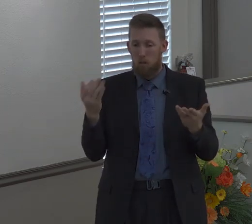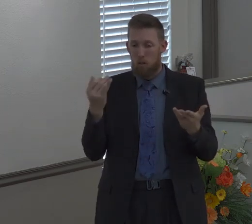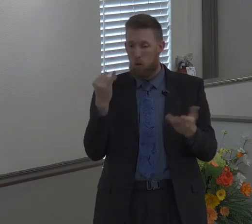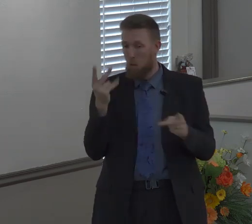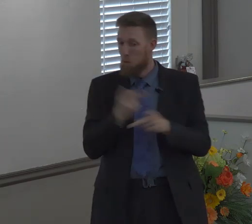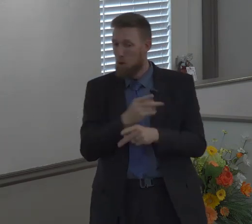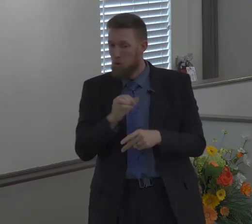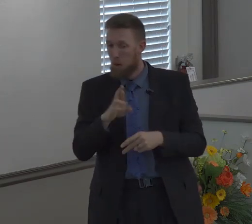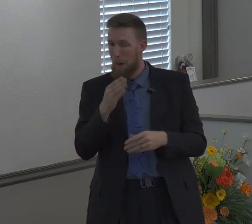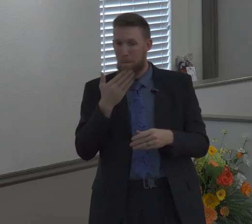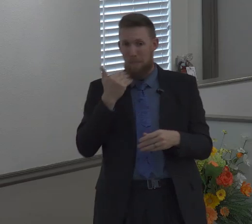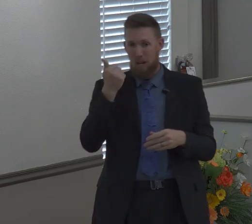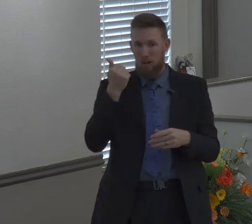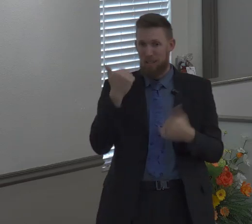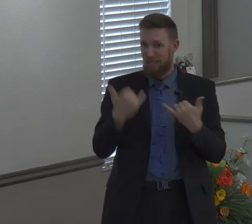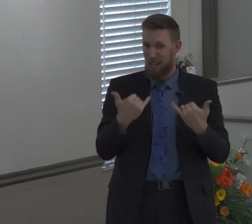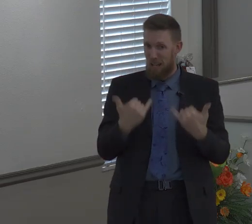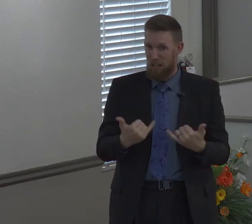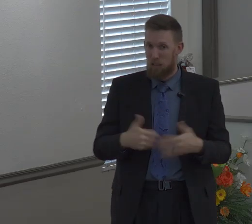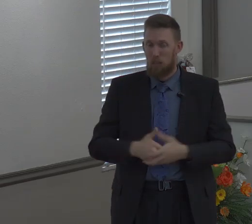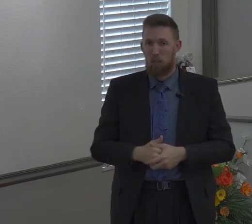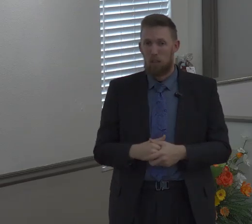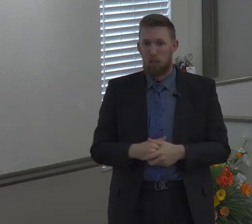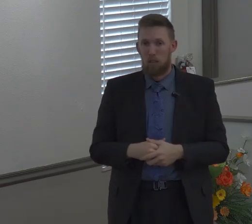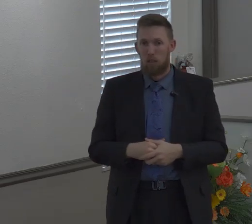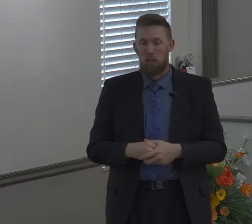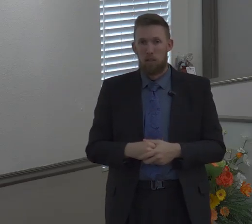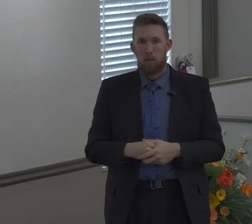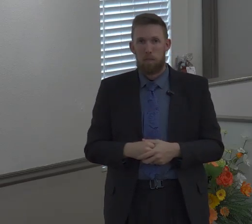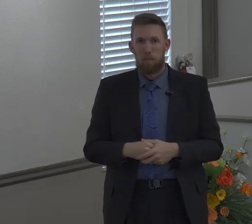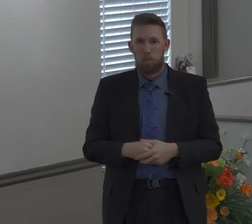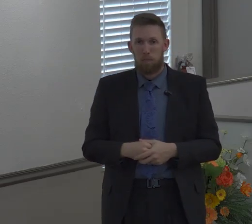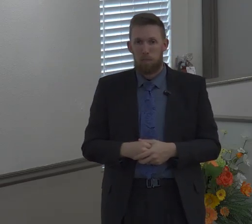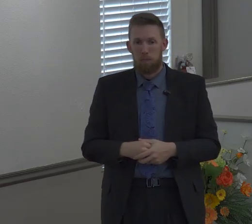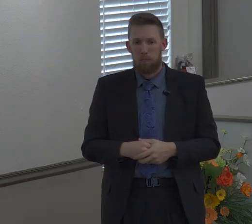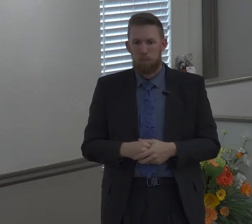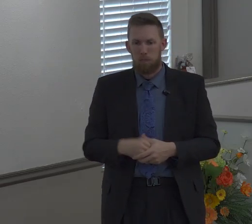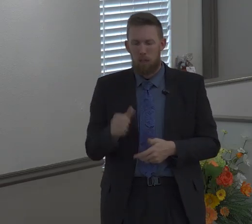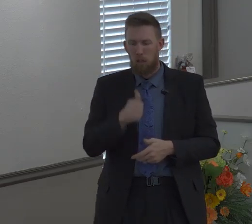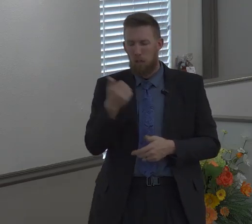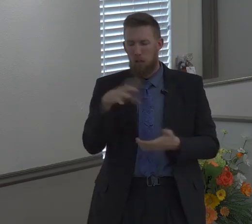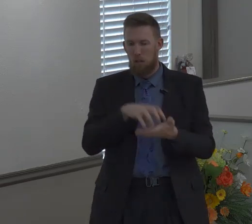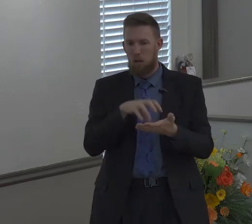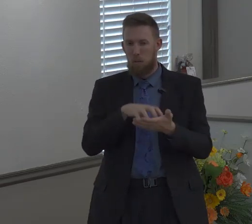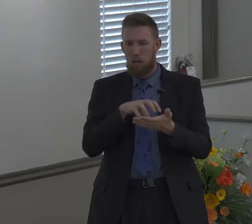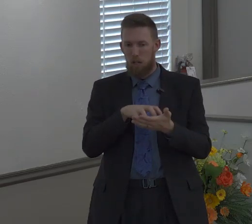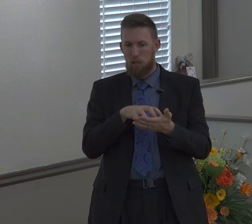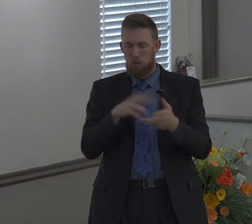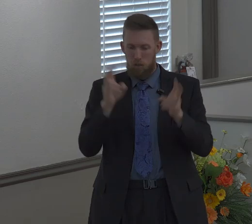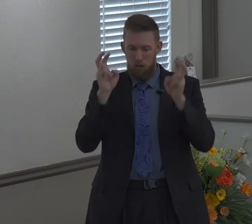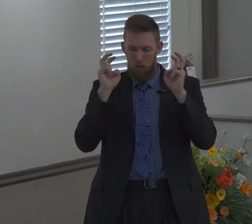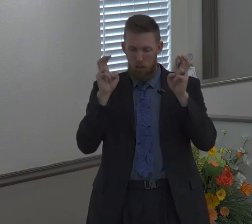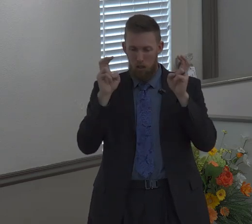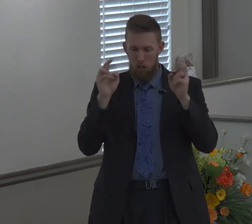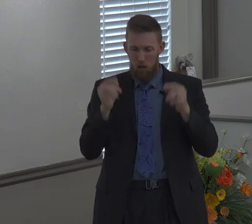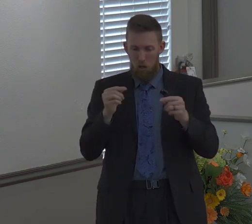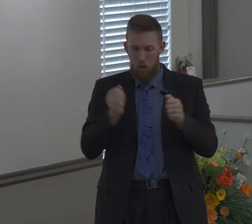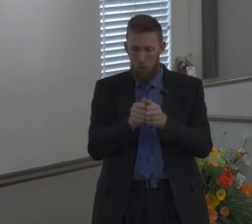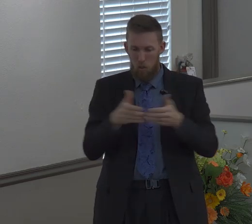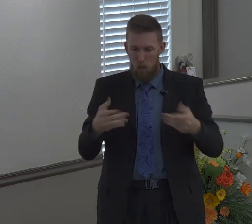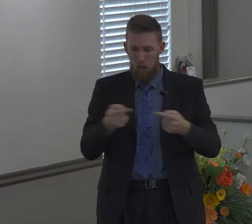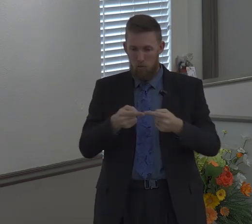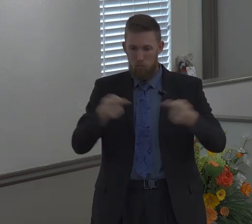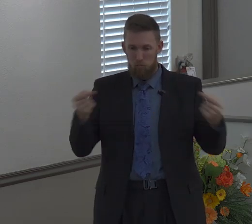The test that we should apply is found, you got your Bibles open to 1 Timothy chapter 3, verse 16 now. And